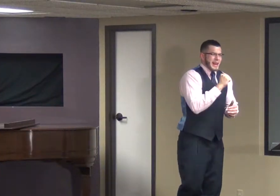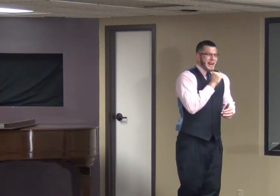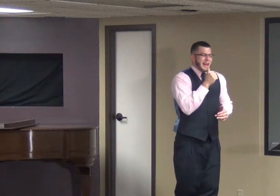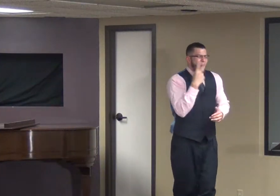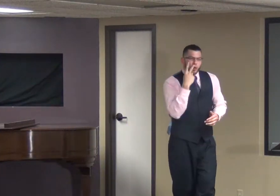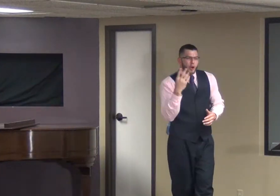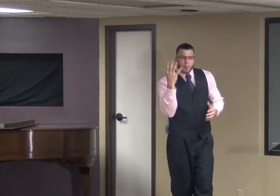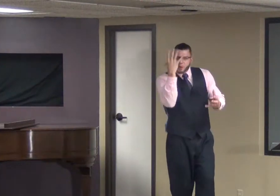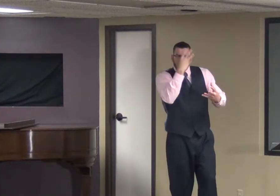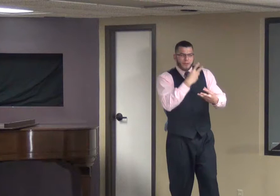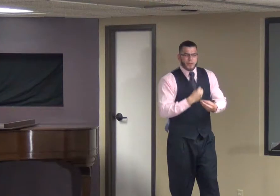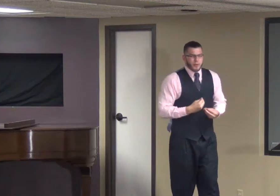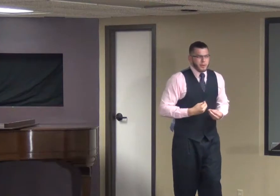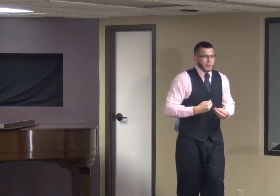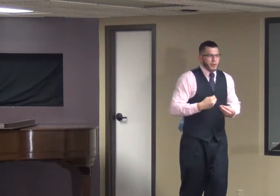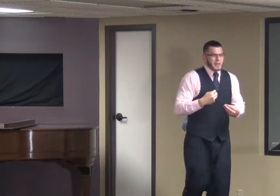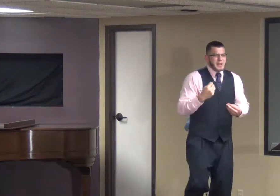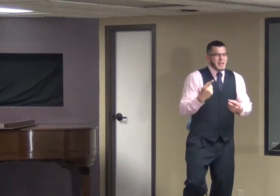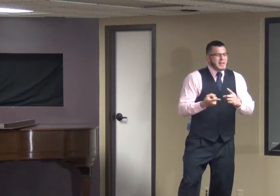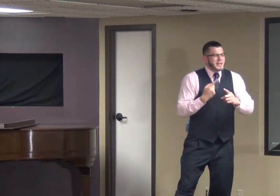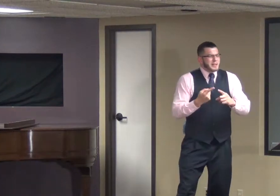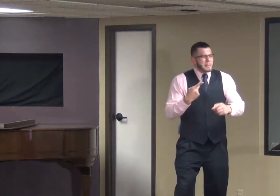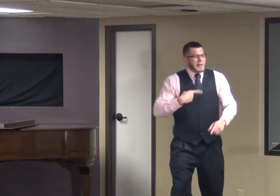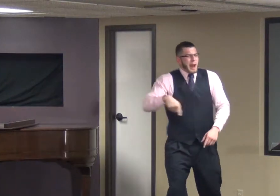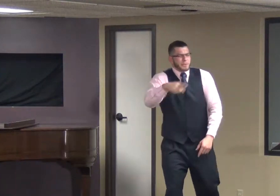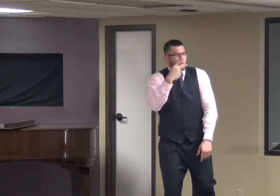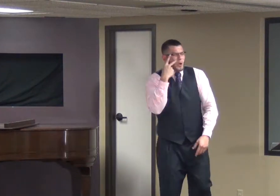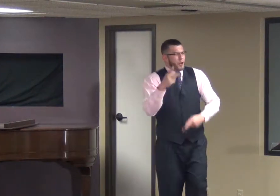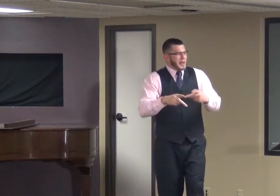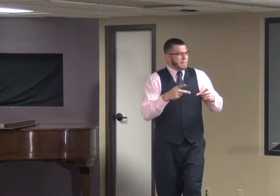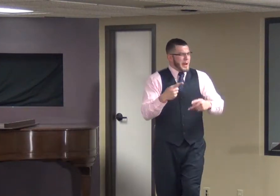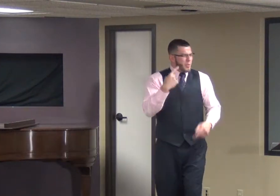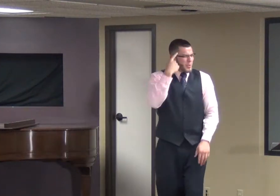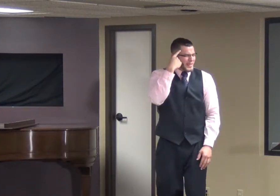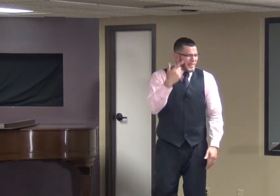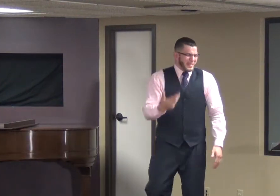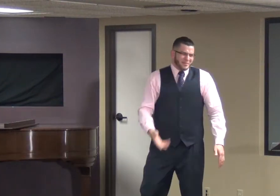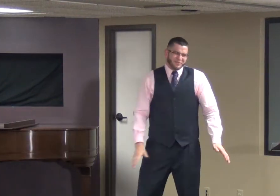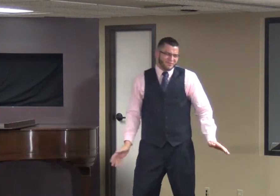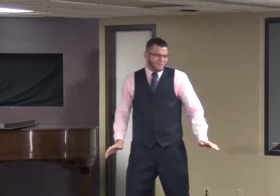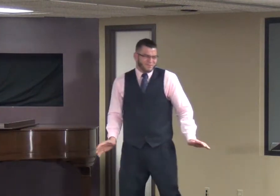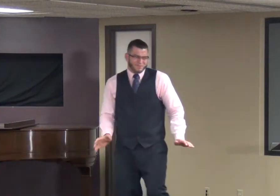He looked beautiful. Sometimes we look at people and we think,